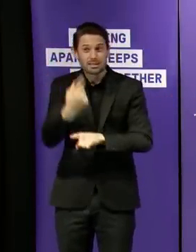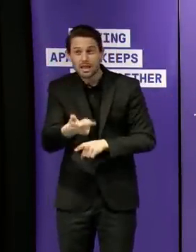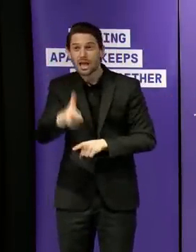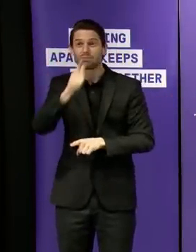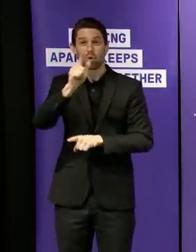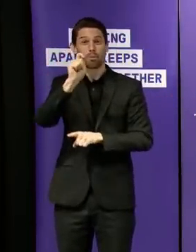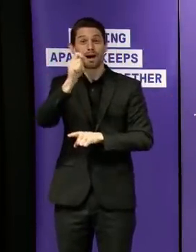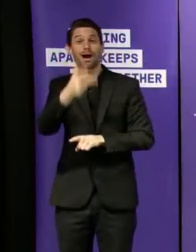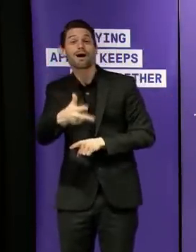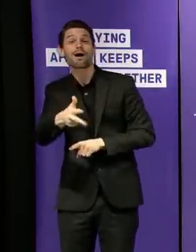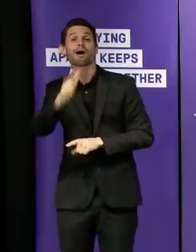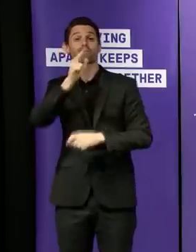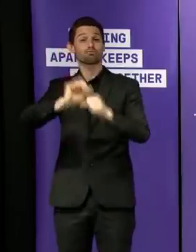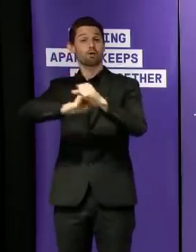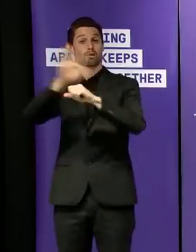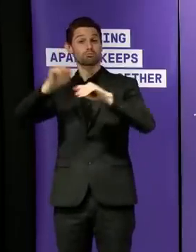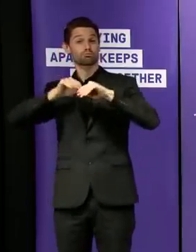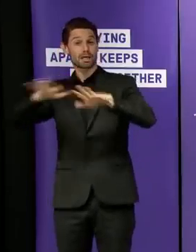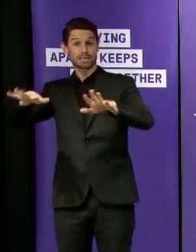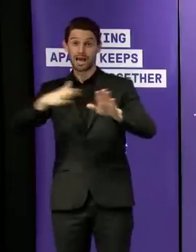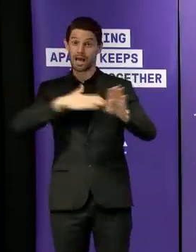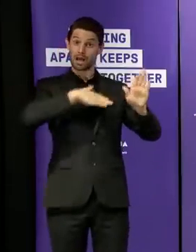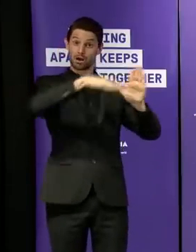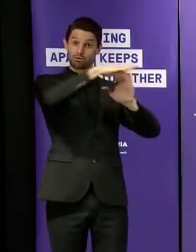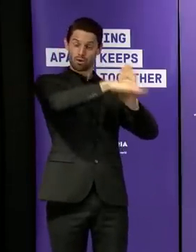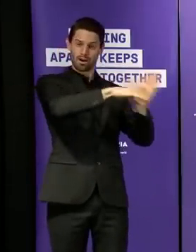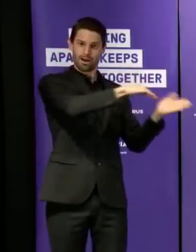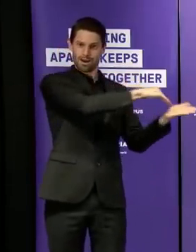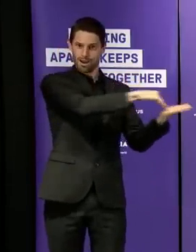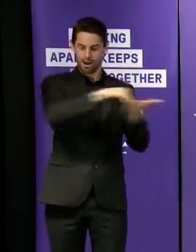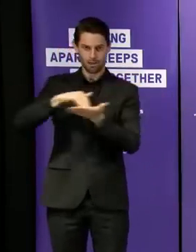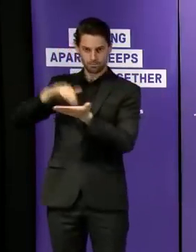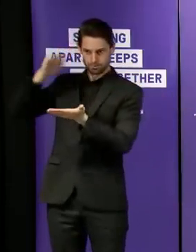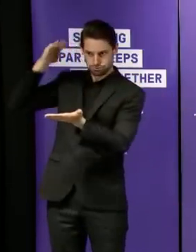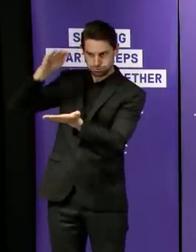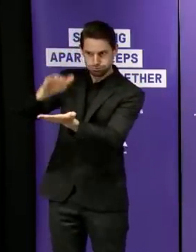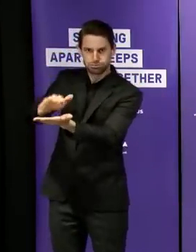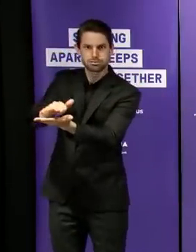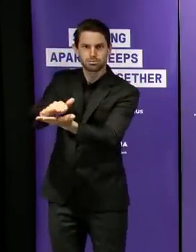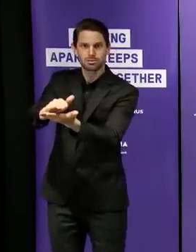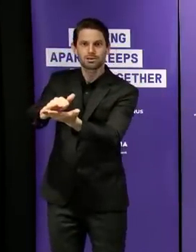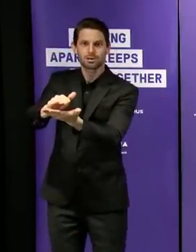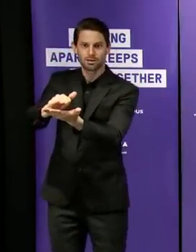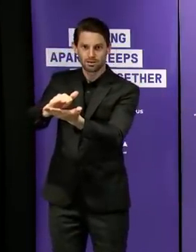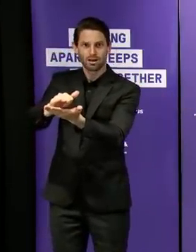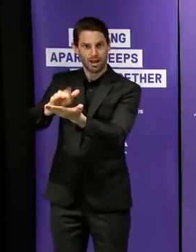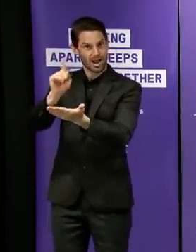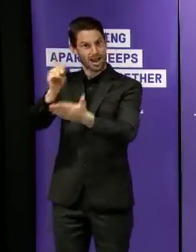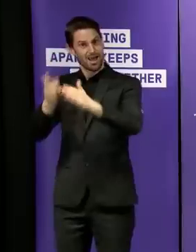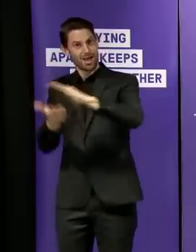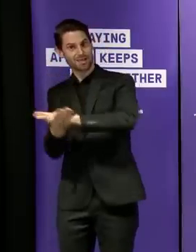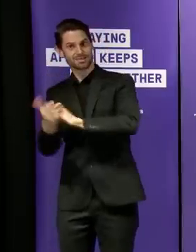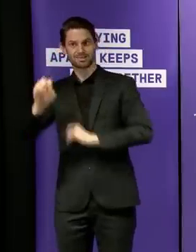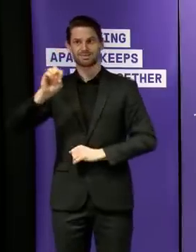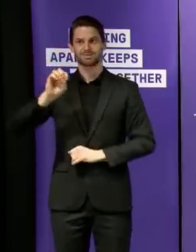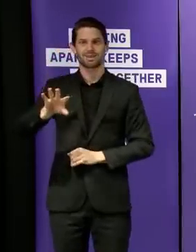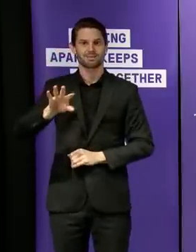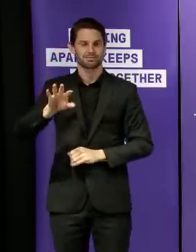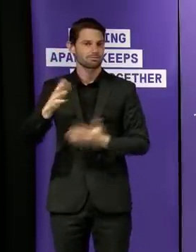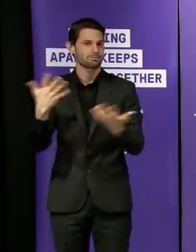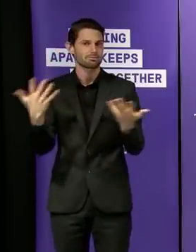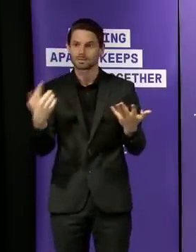in single digits. That means that the package of measures, as uncomfortable, as challenging as they've been, both jointly and